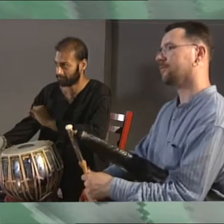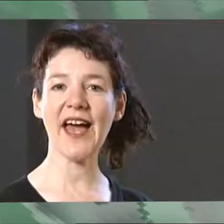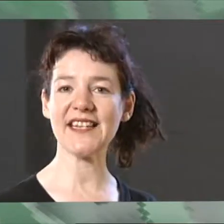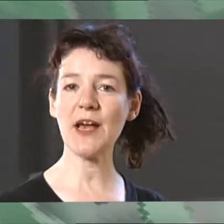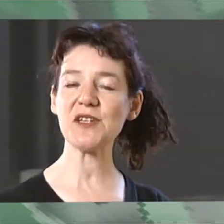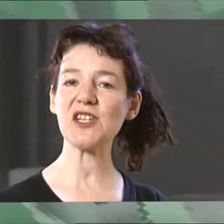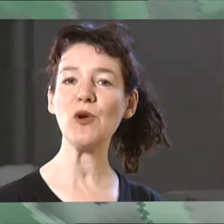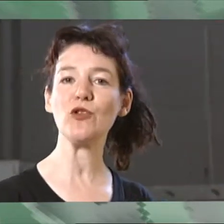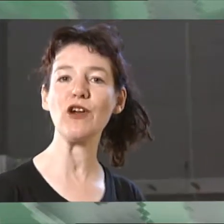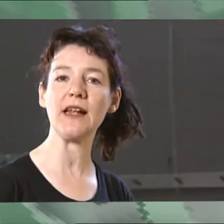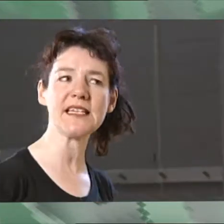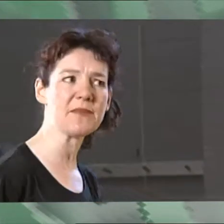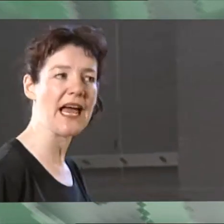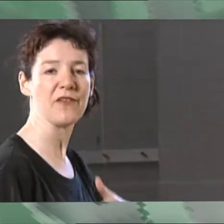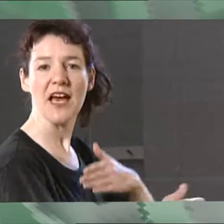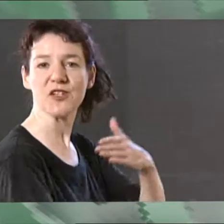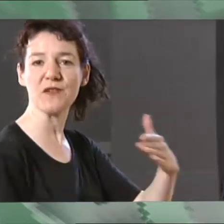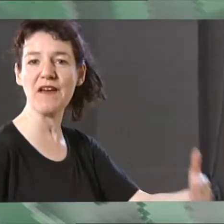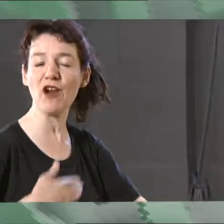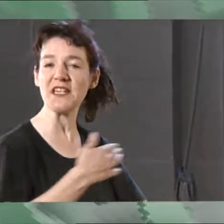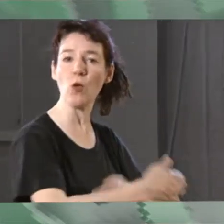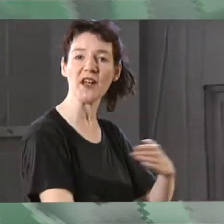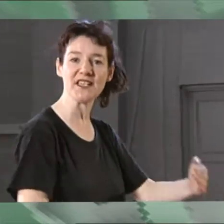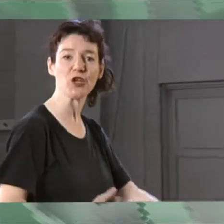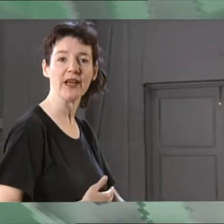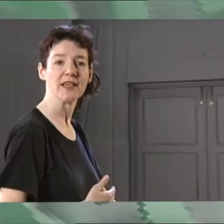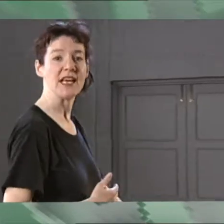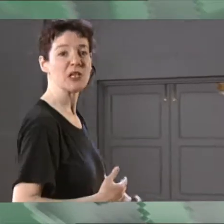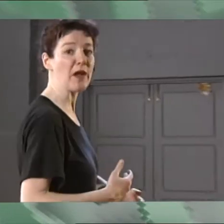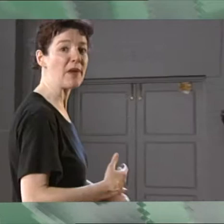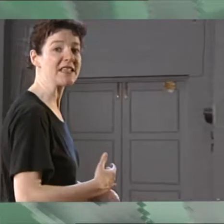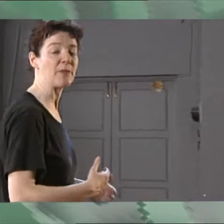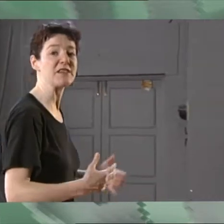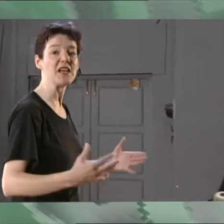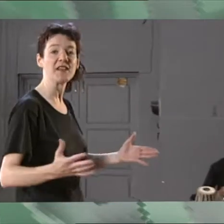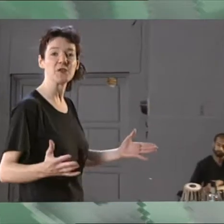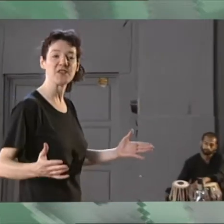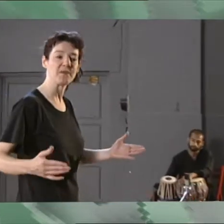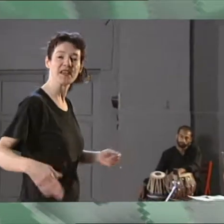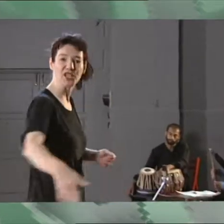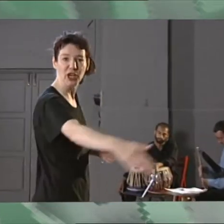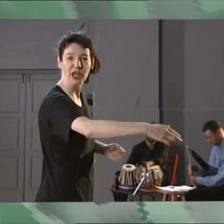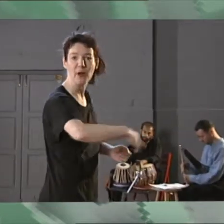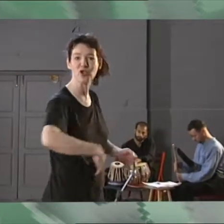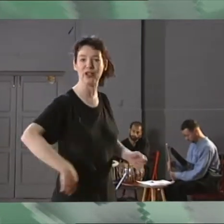Okay, so that was a smooth reel. It seems to have a sort of never-ending quality to it. So we've made up a bit of dance with some nice circular motion.